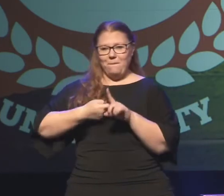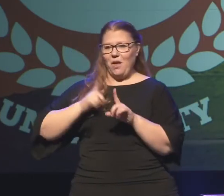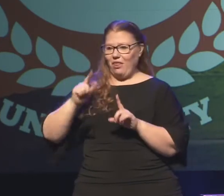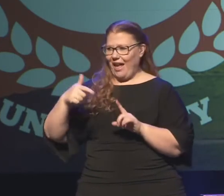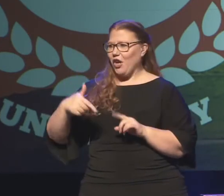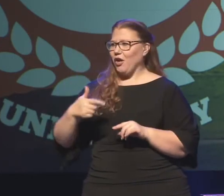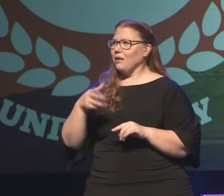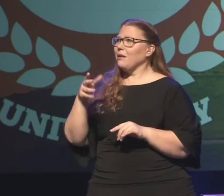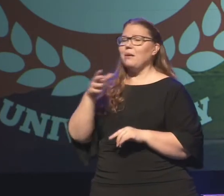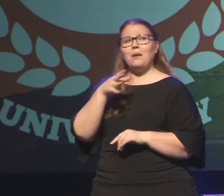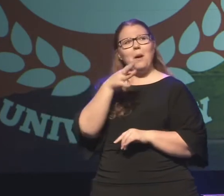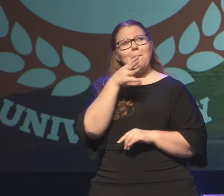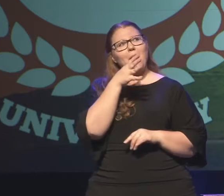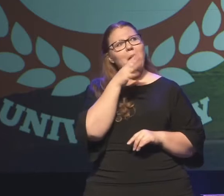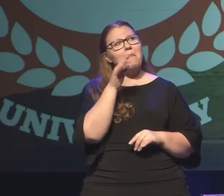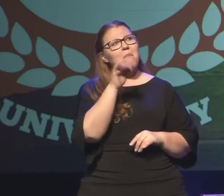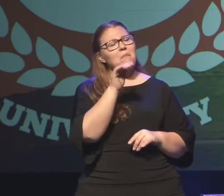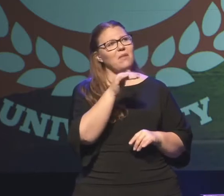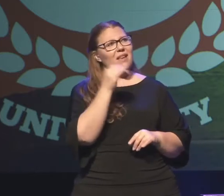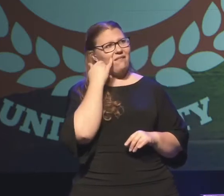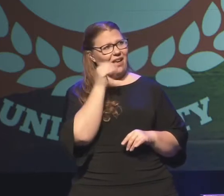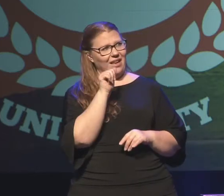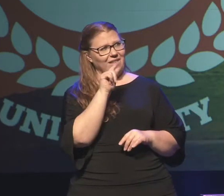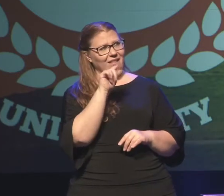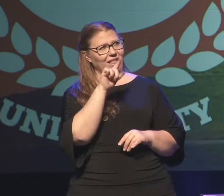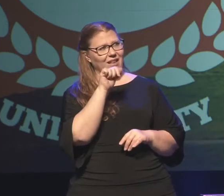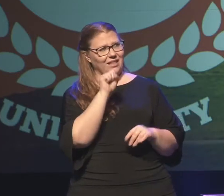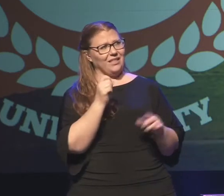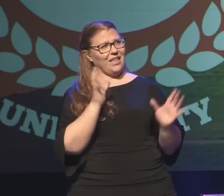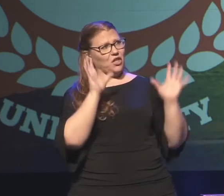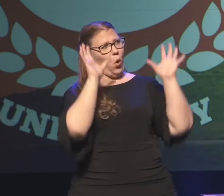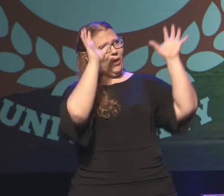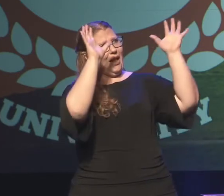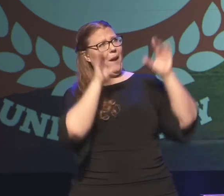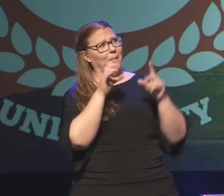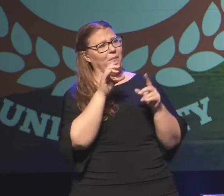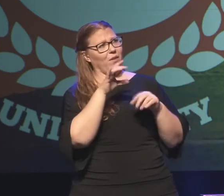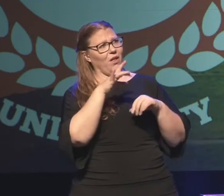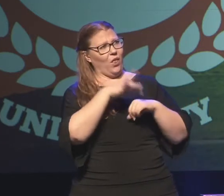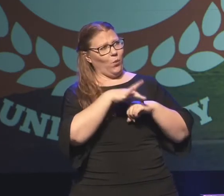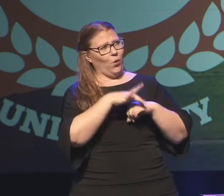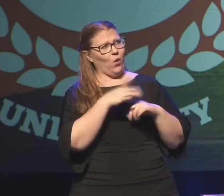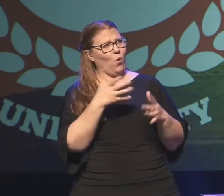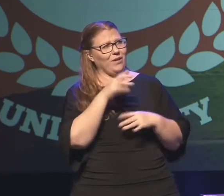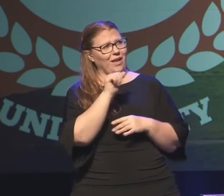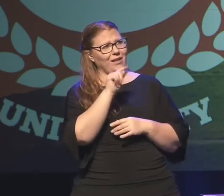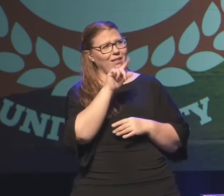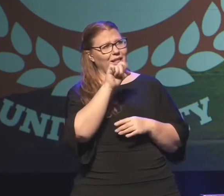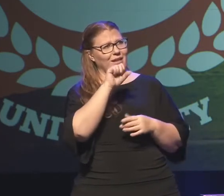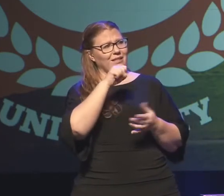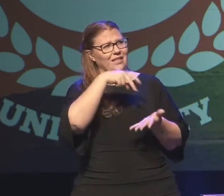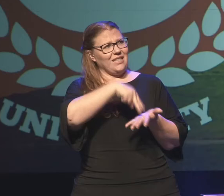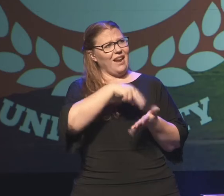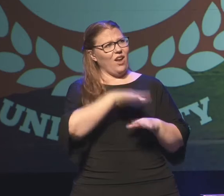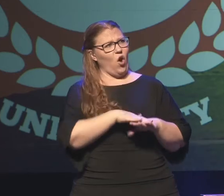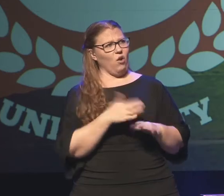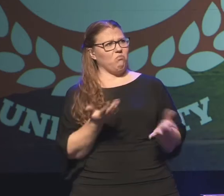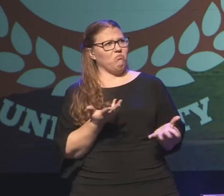Mom, if Atlas is holding up the world, what's Atlas standing on? She says, honey,